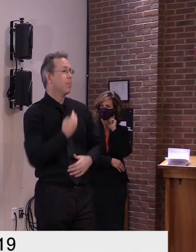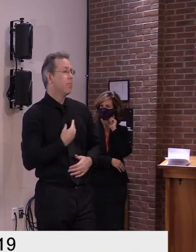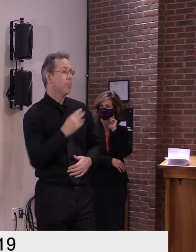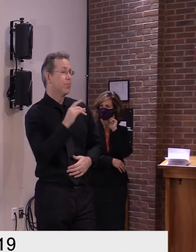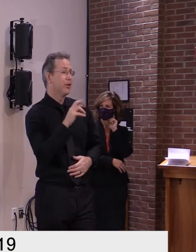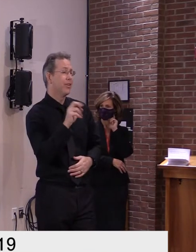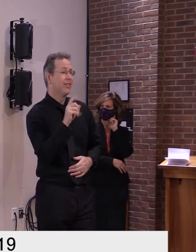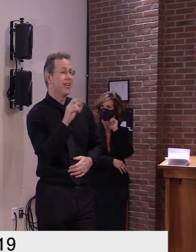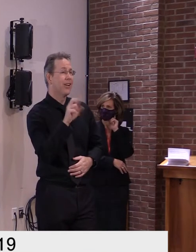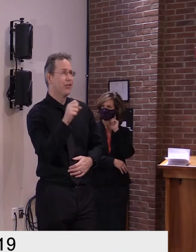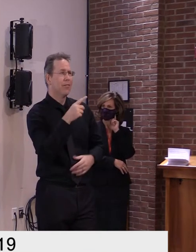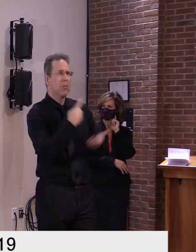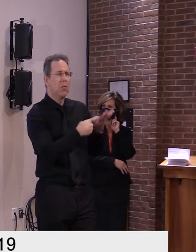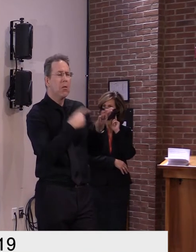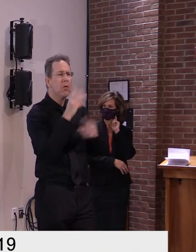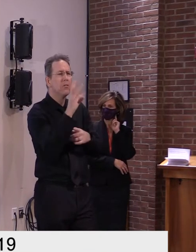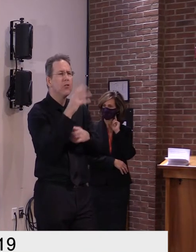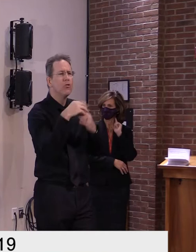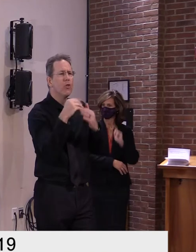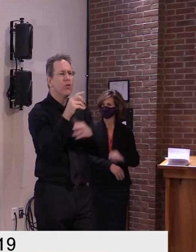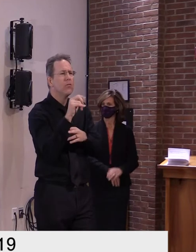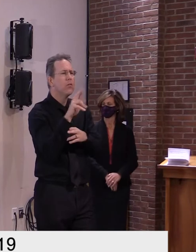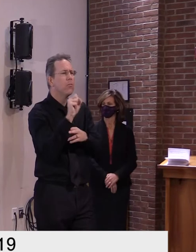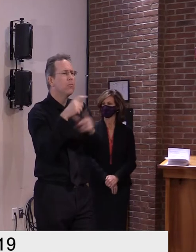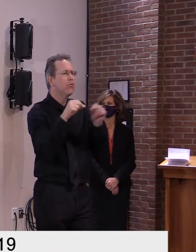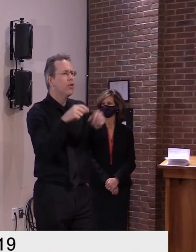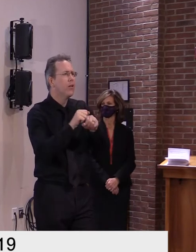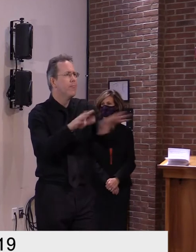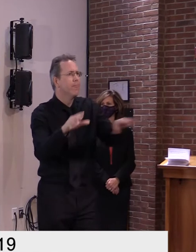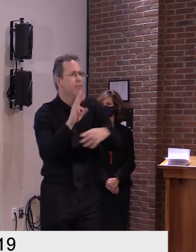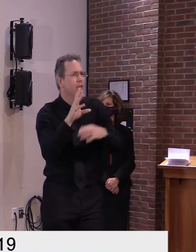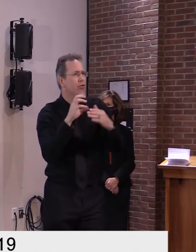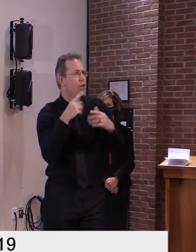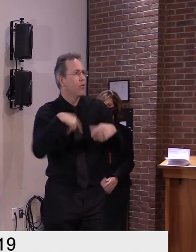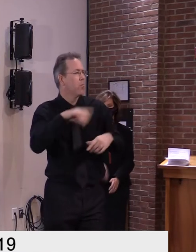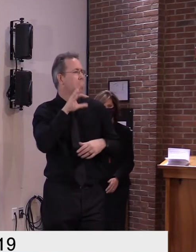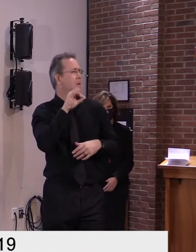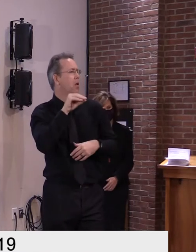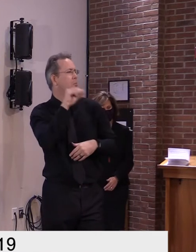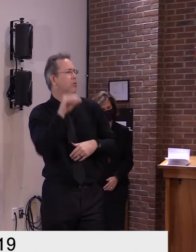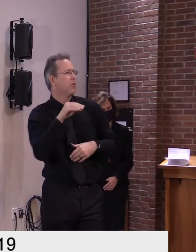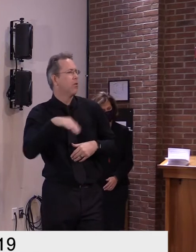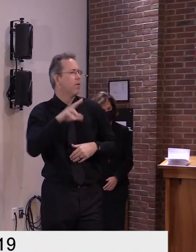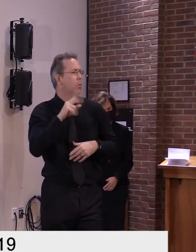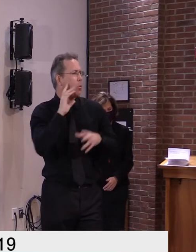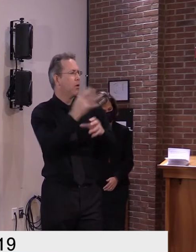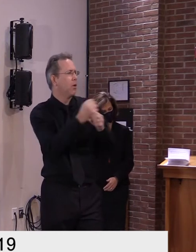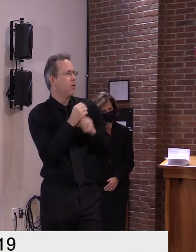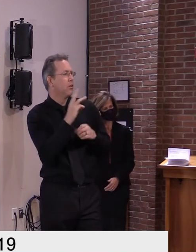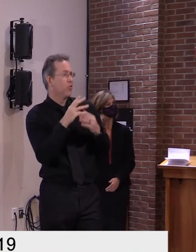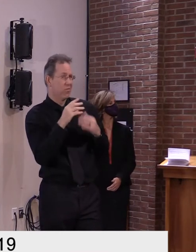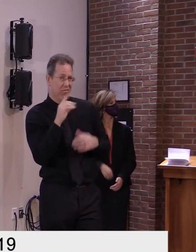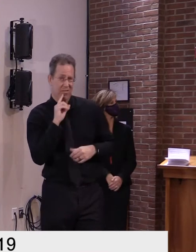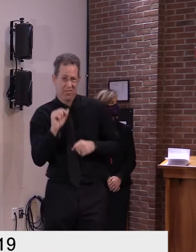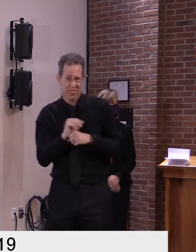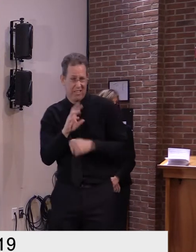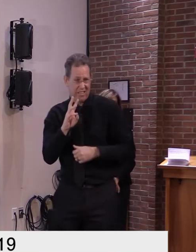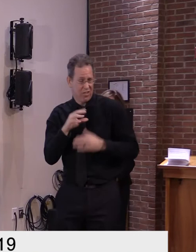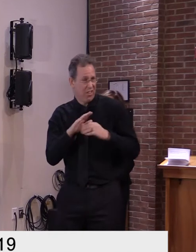some respects if you look at it as an injection of dollars into the economy, because when you start to do the math, I think